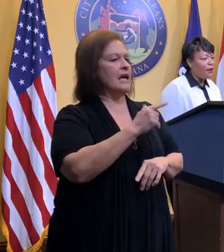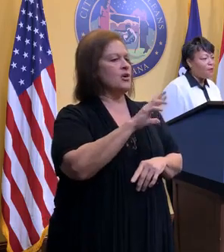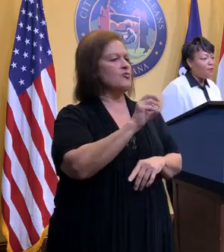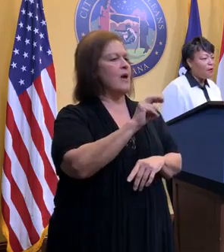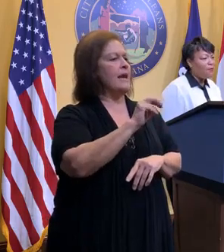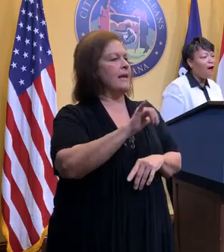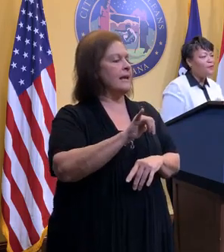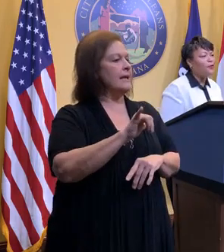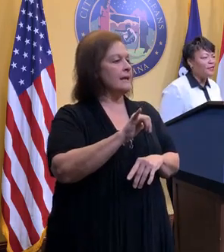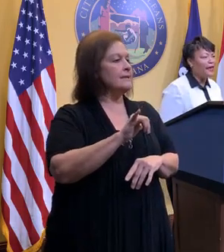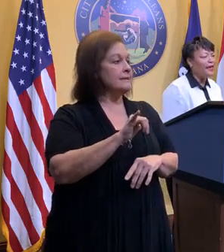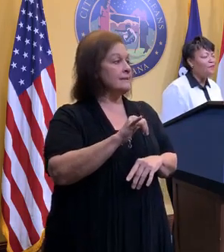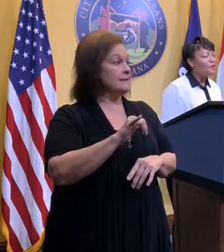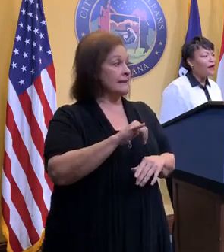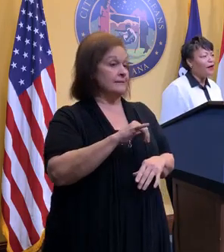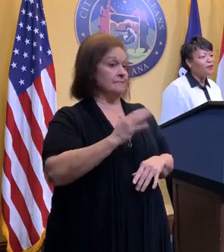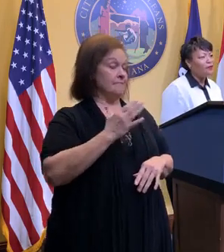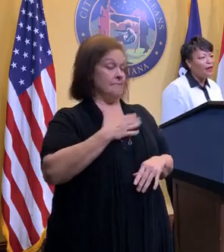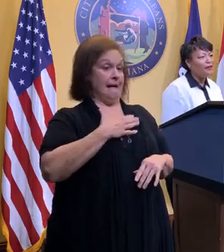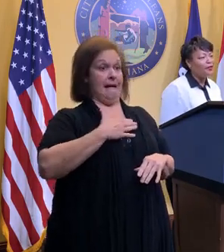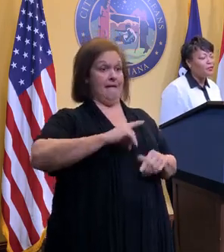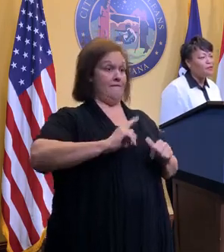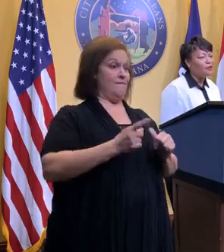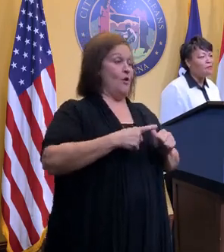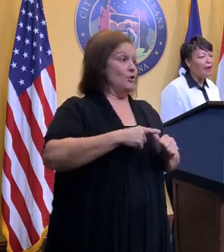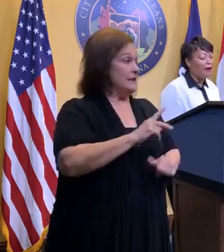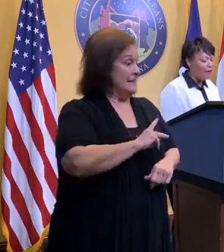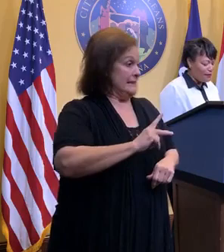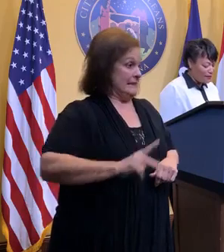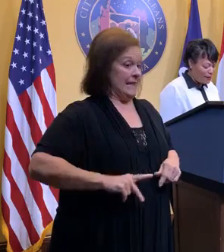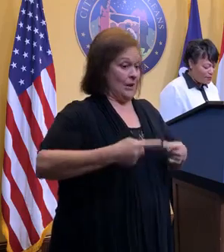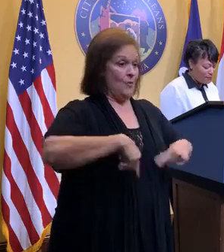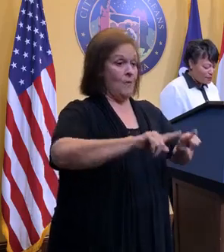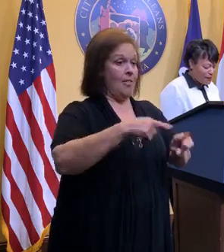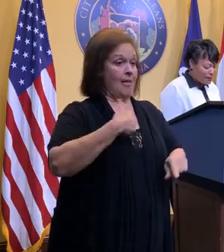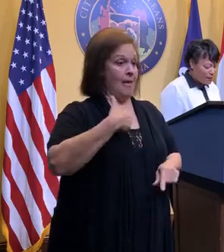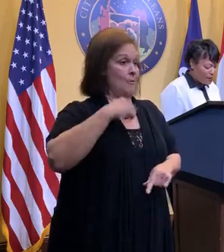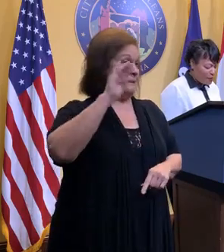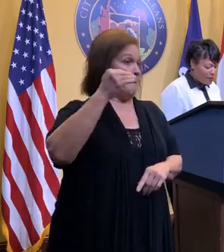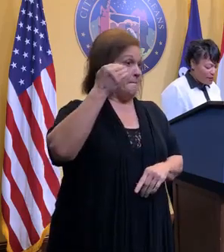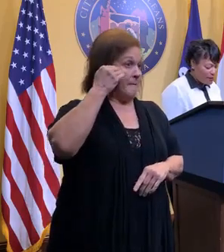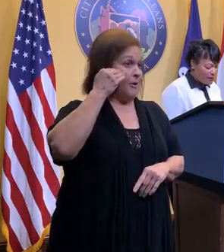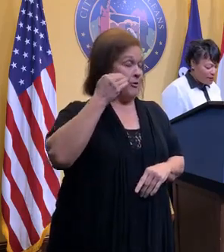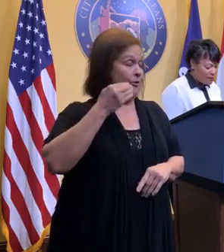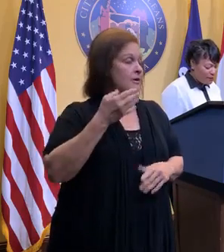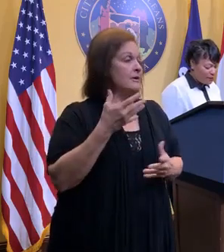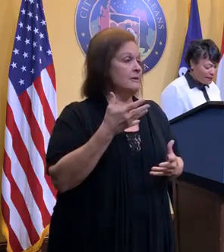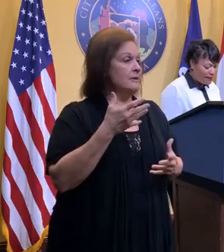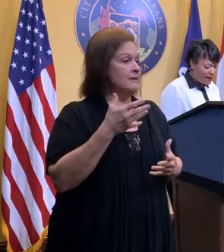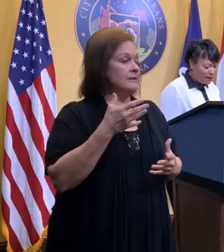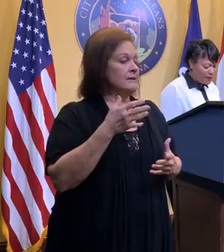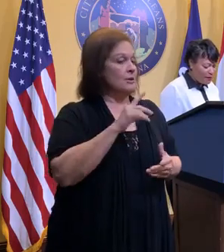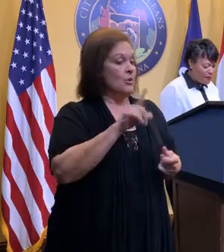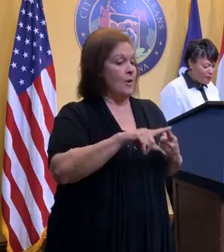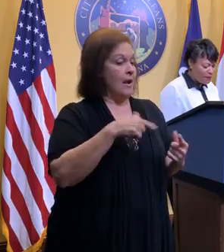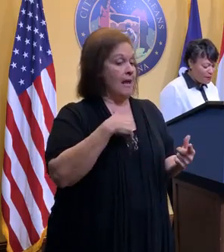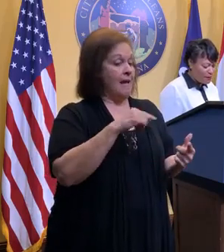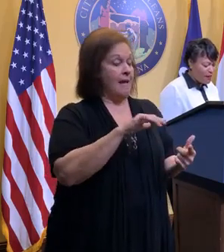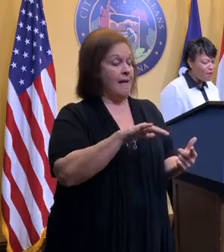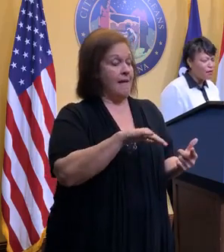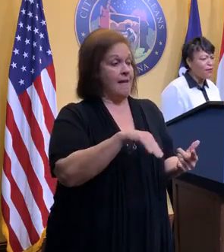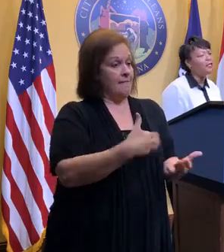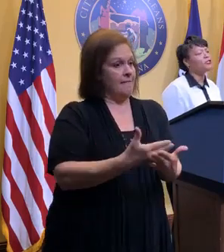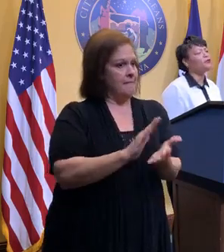was my first king under my leadership as mayor, and when I got here,